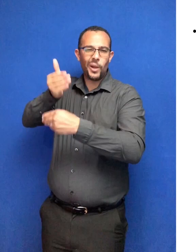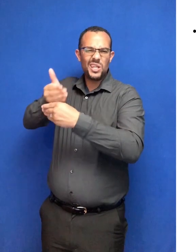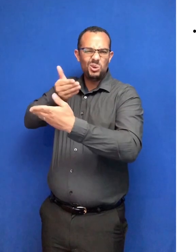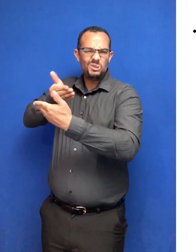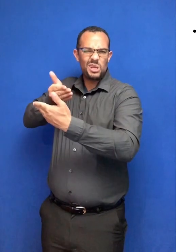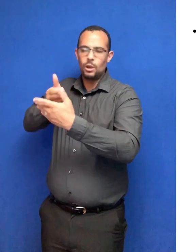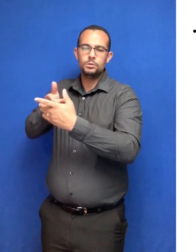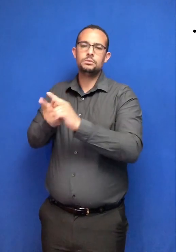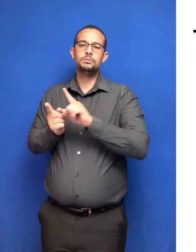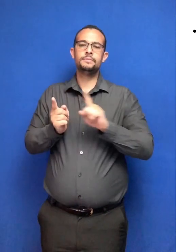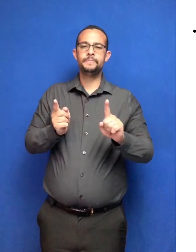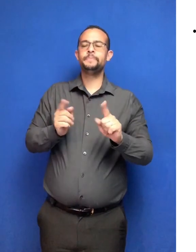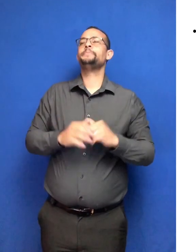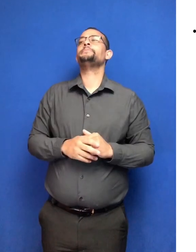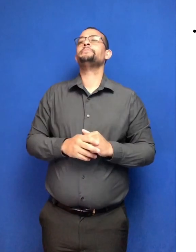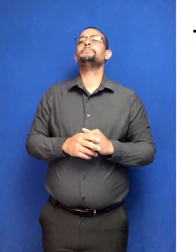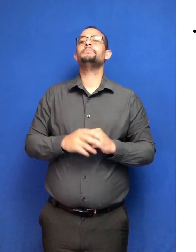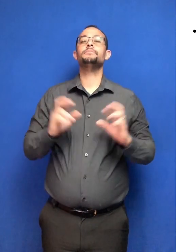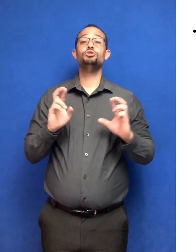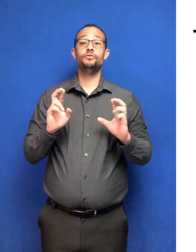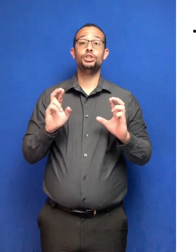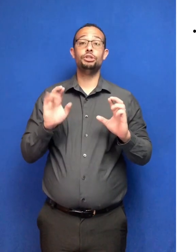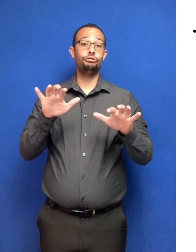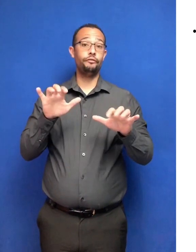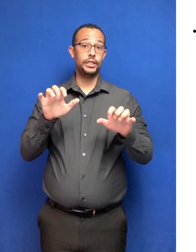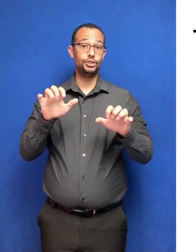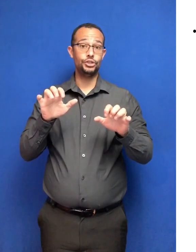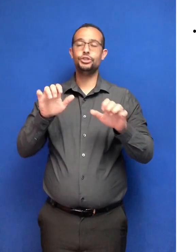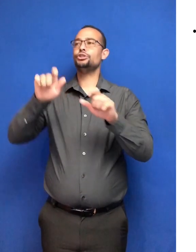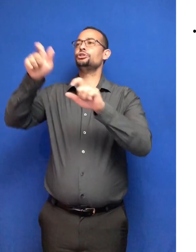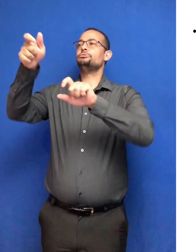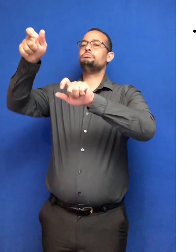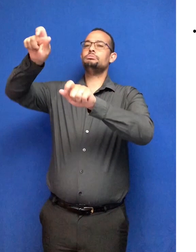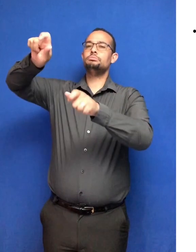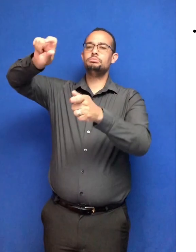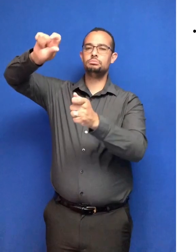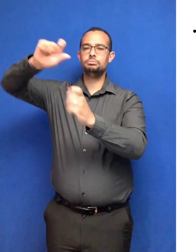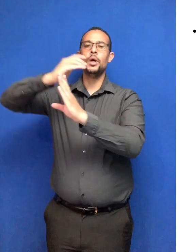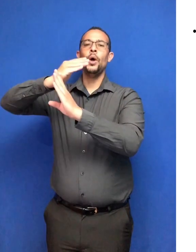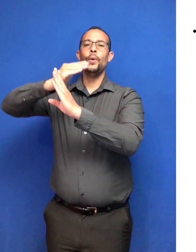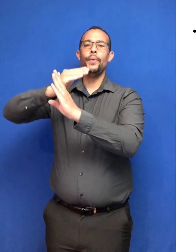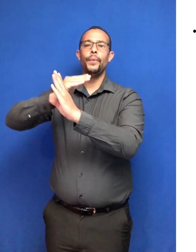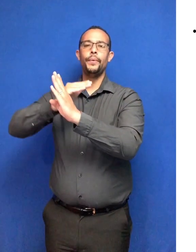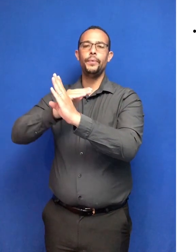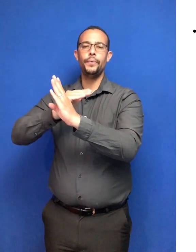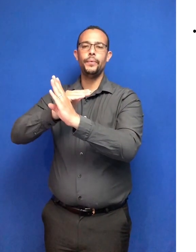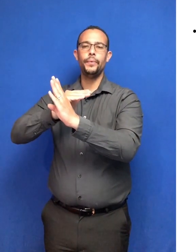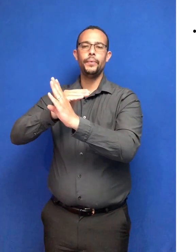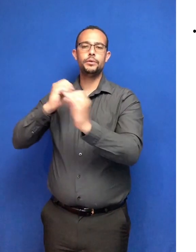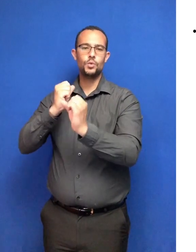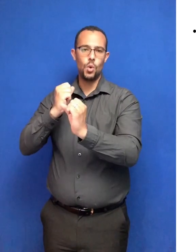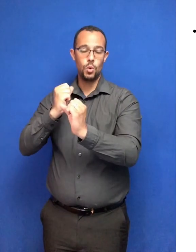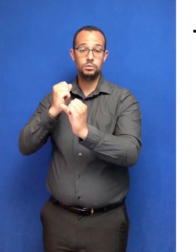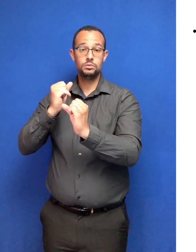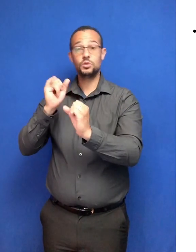Turn your refrigerator or freezer to the coldest setting. Doing this will help. If you